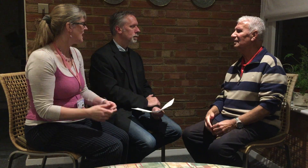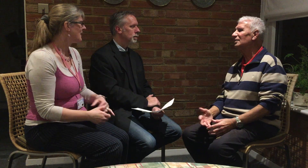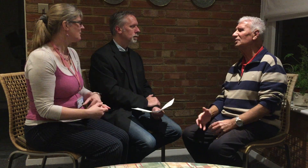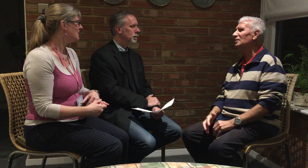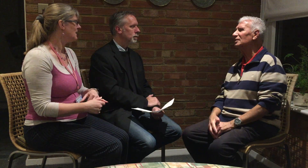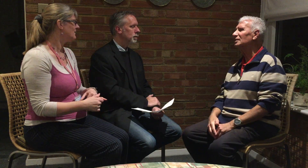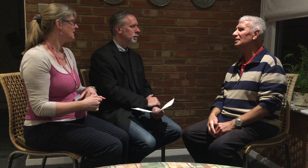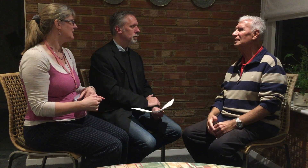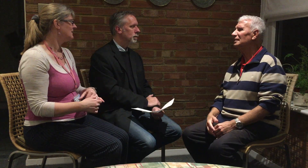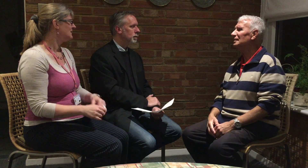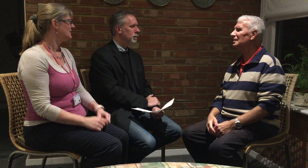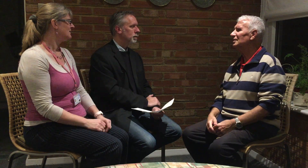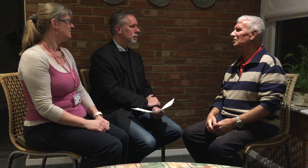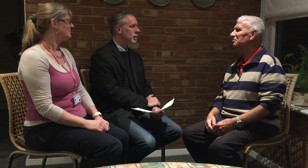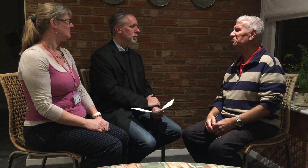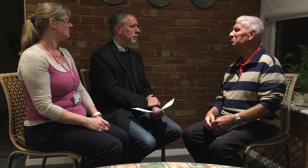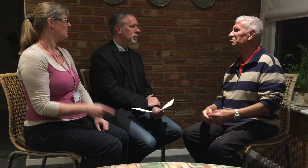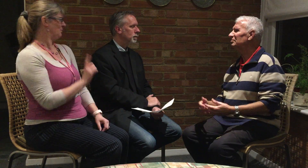Yeah, that would be lovely.